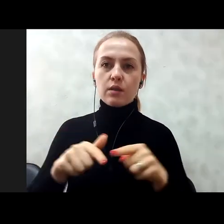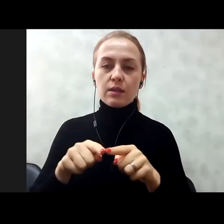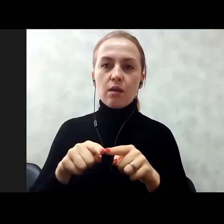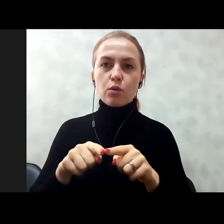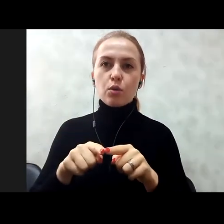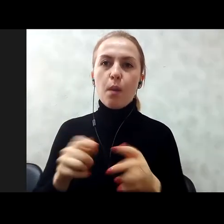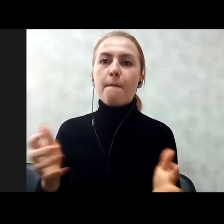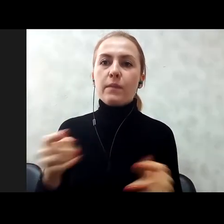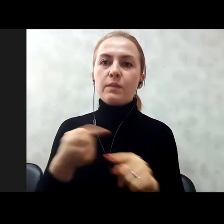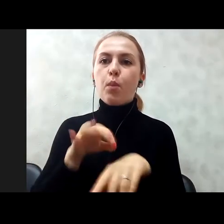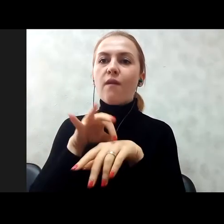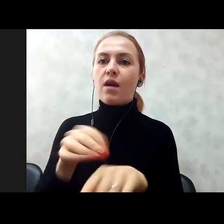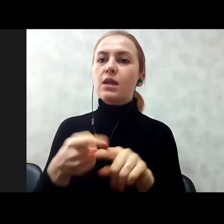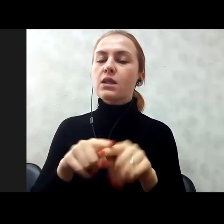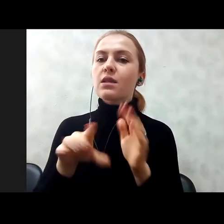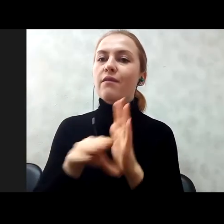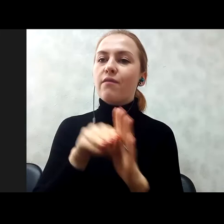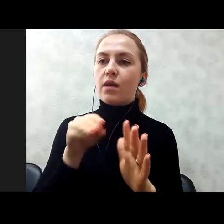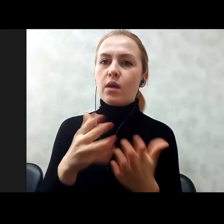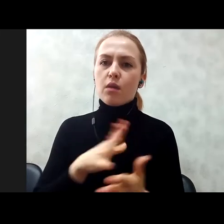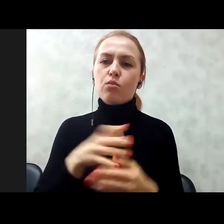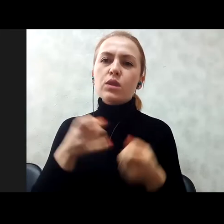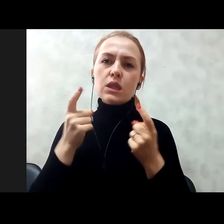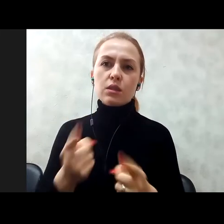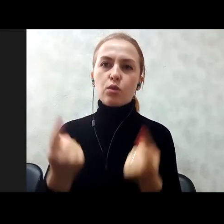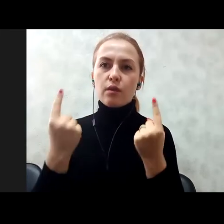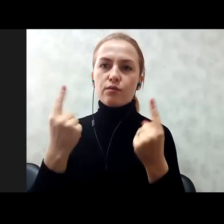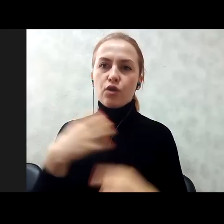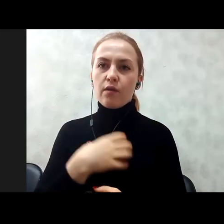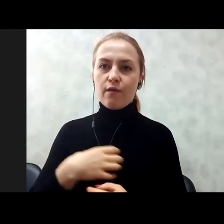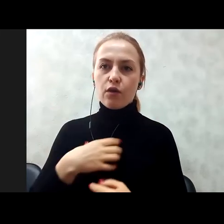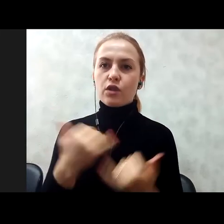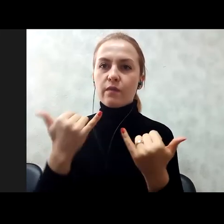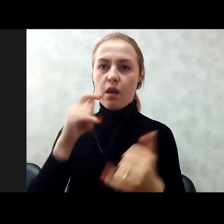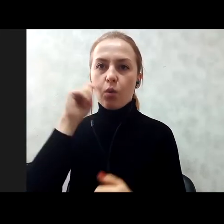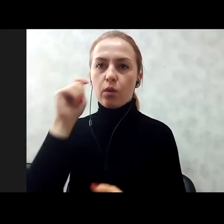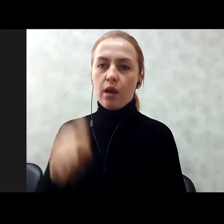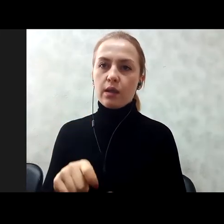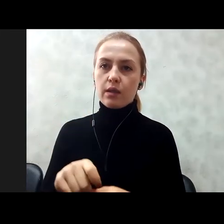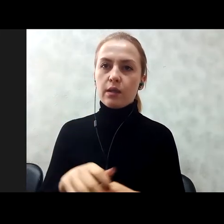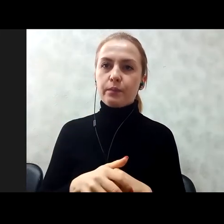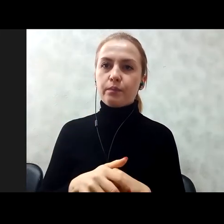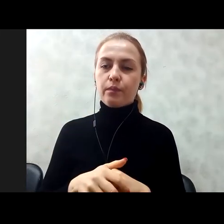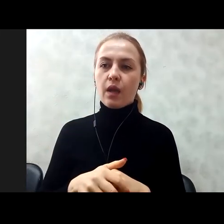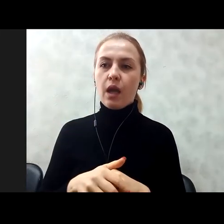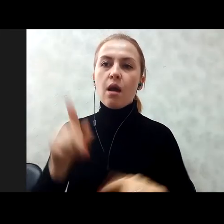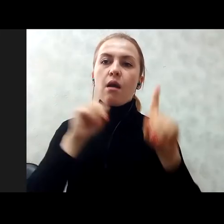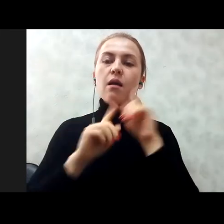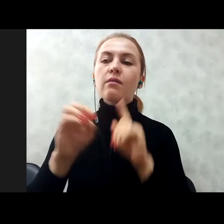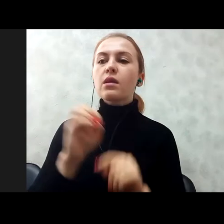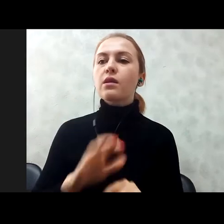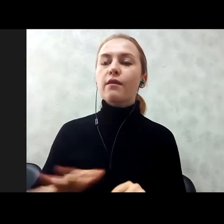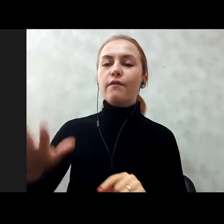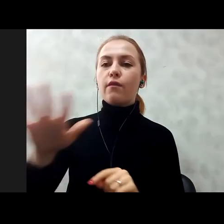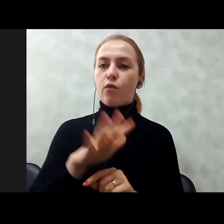the organization and administration of those elections that were extremely important for Ukraine indeed.